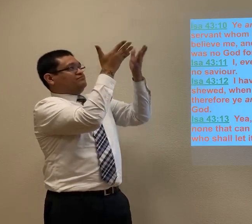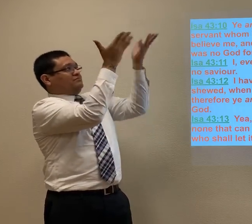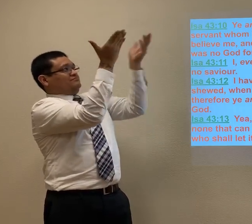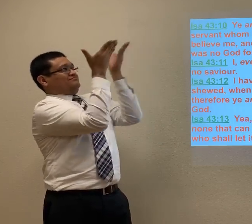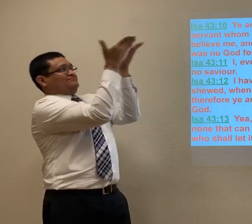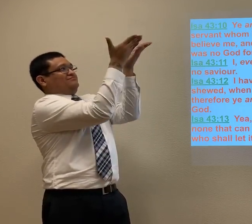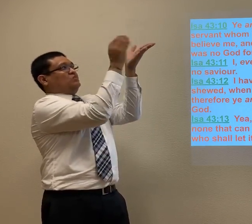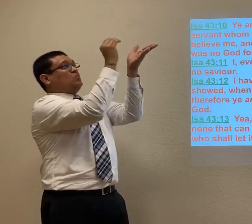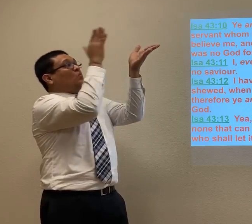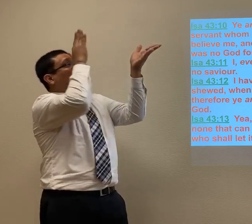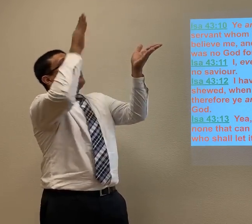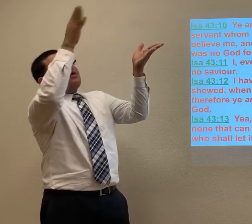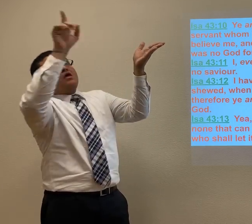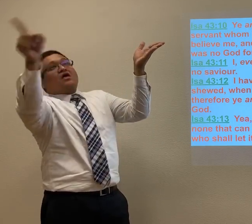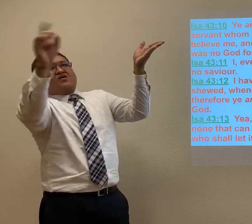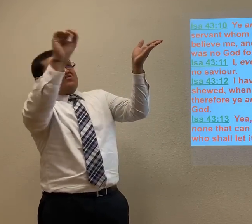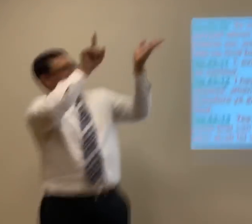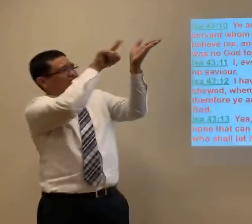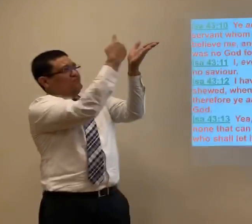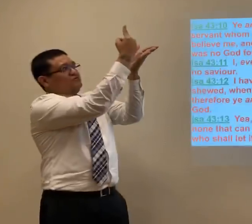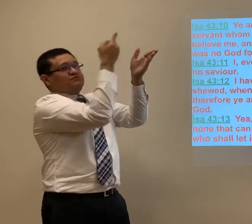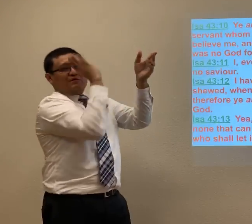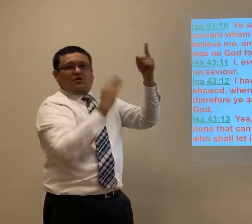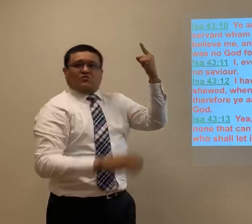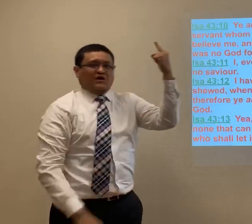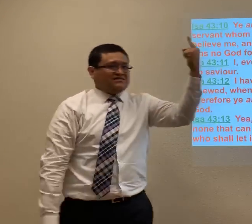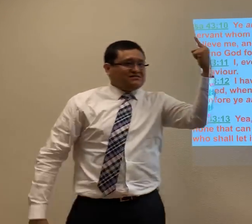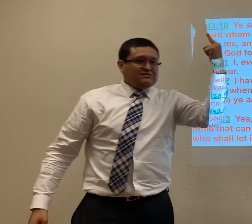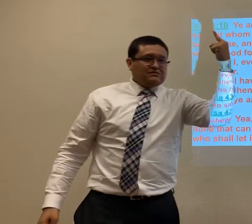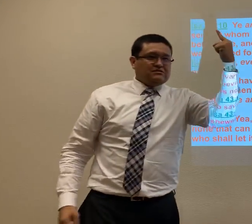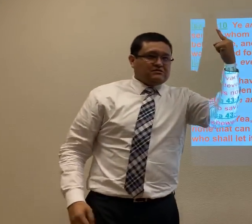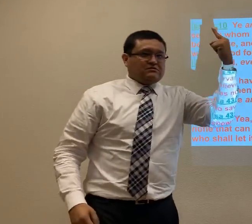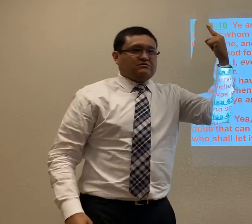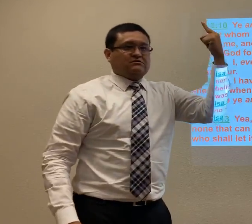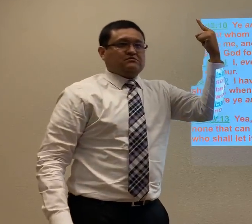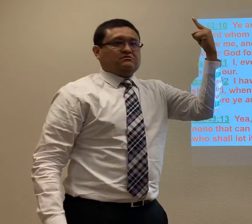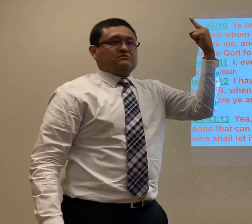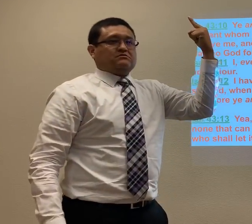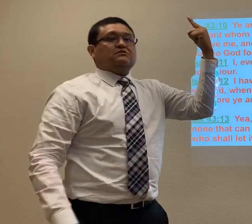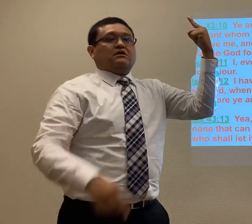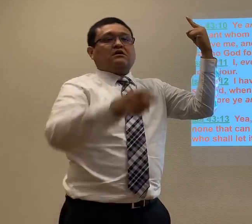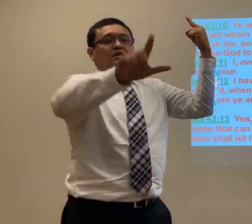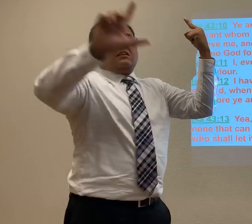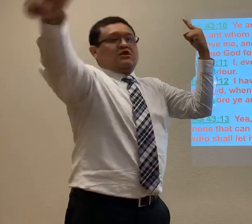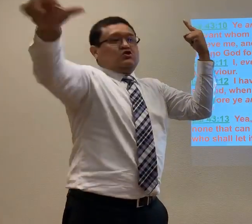Deliverer. I'm the only one. There's none before me or after me. Just one God.